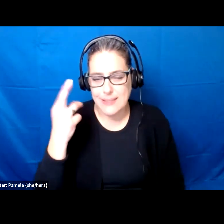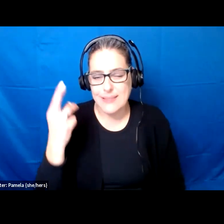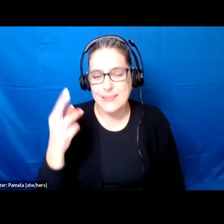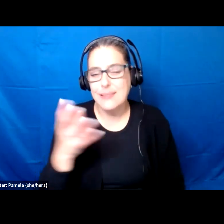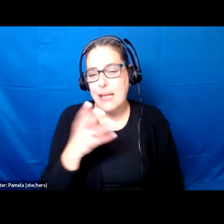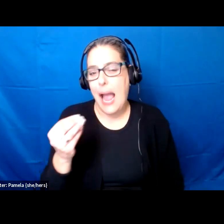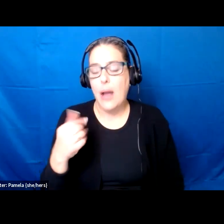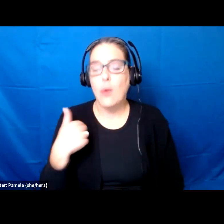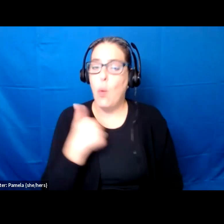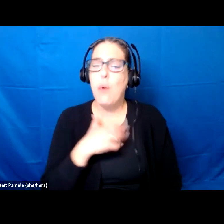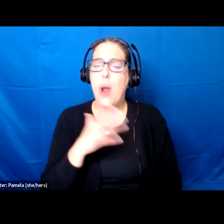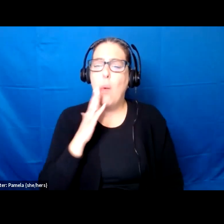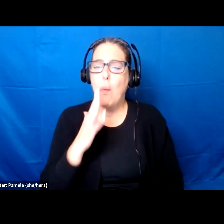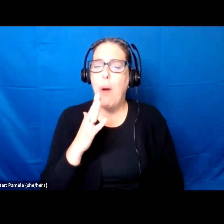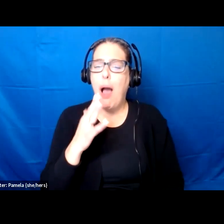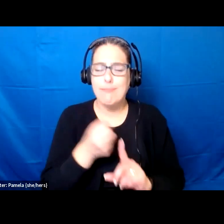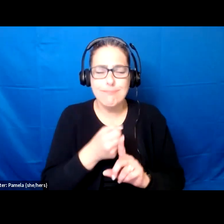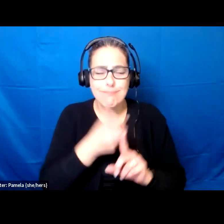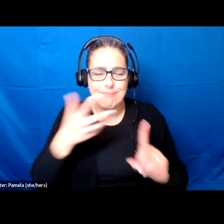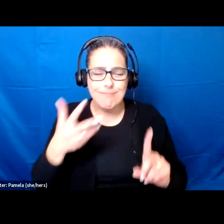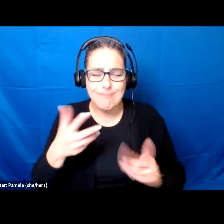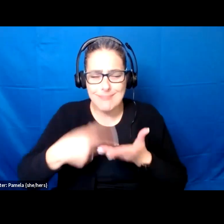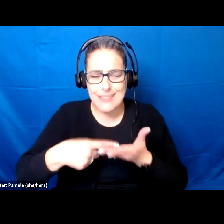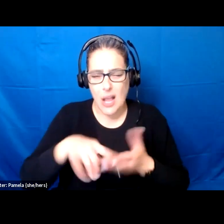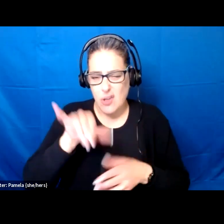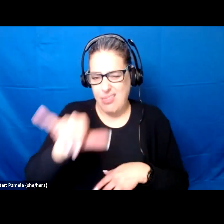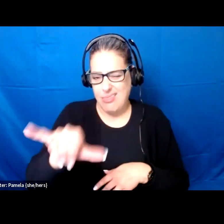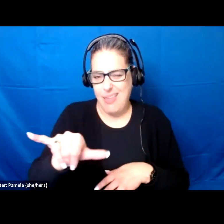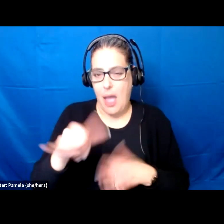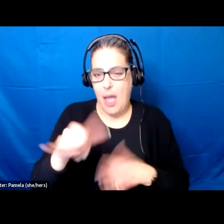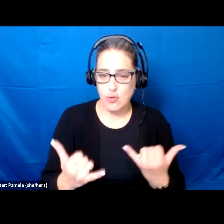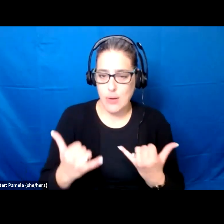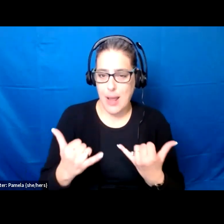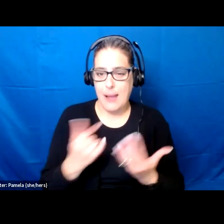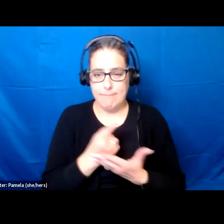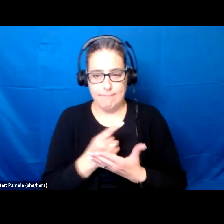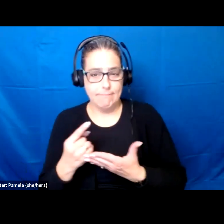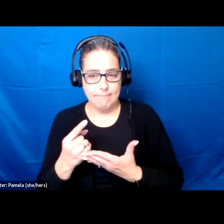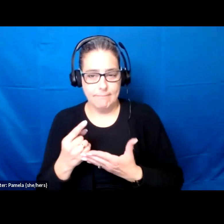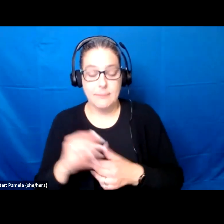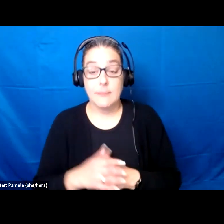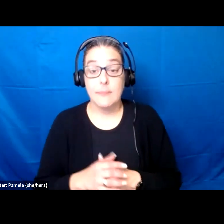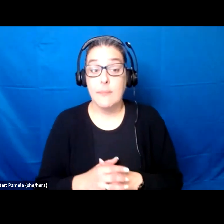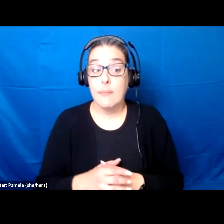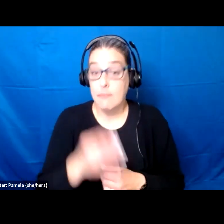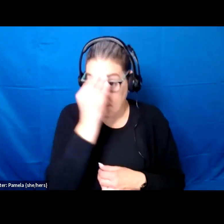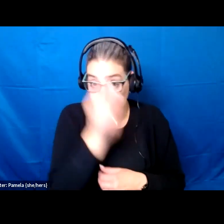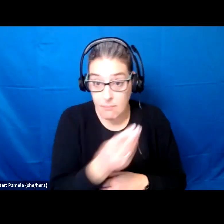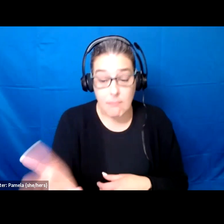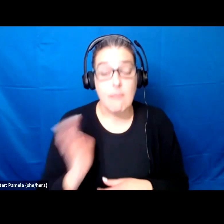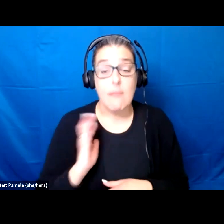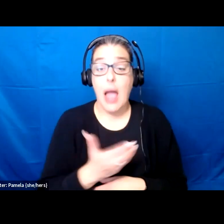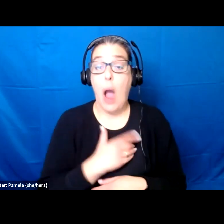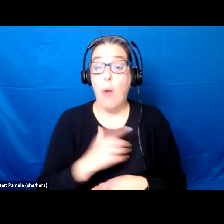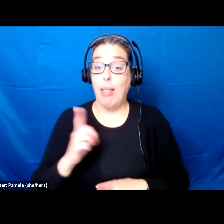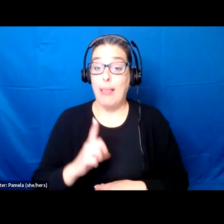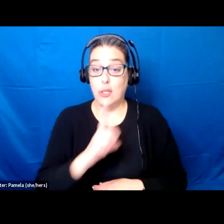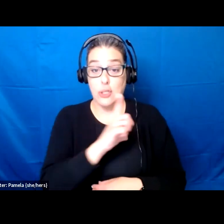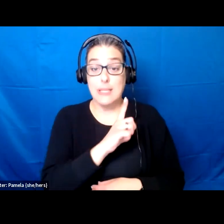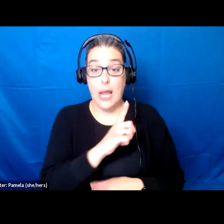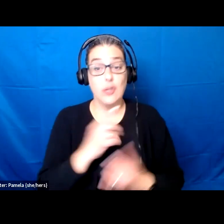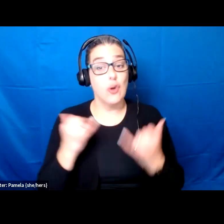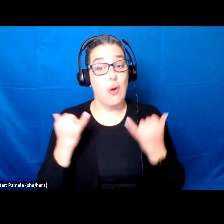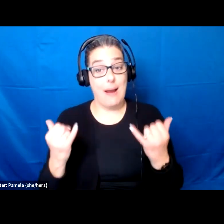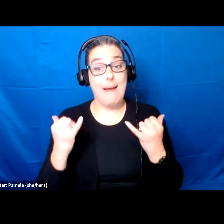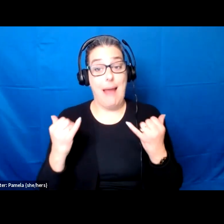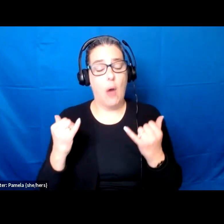2 days. Now, I did want to mention that our legislature is looking at this. In a legislative resolution,